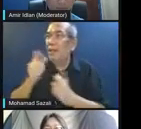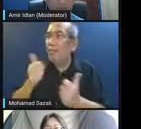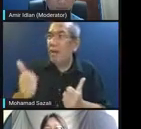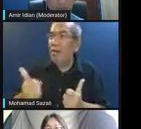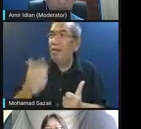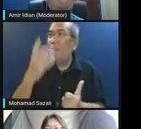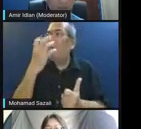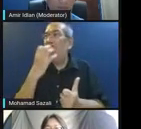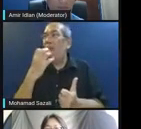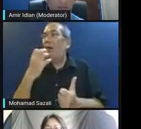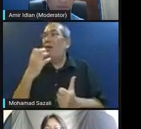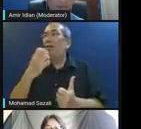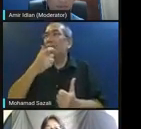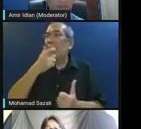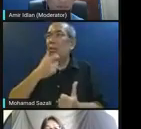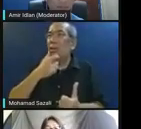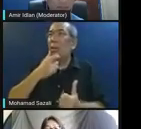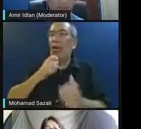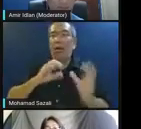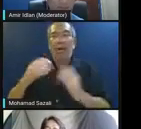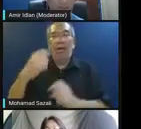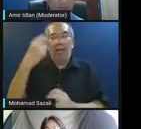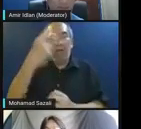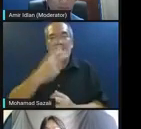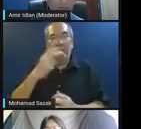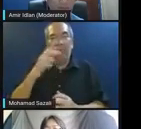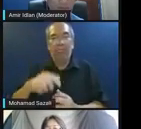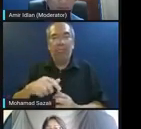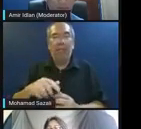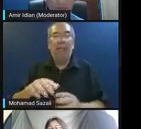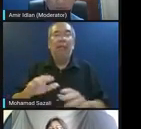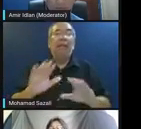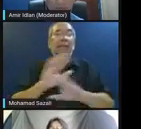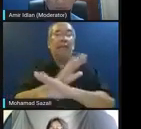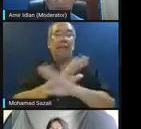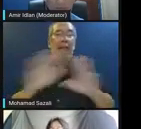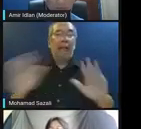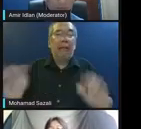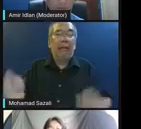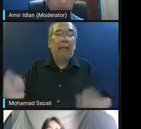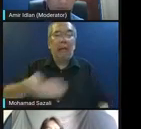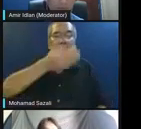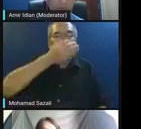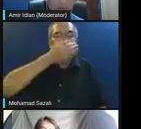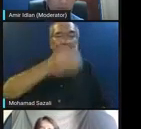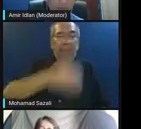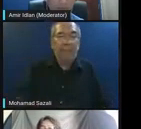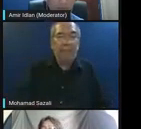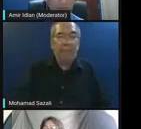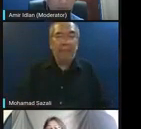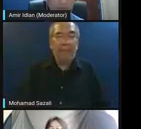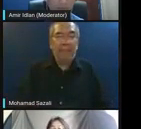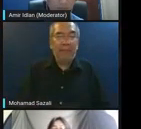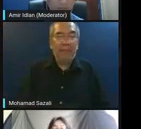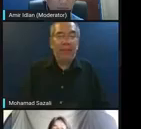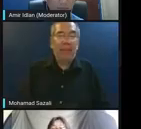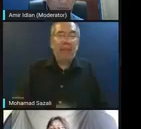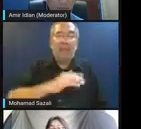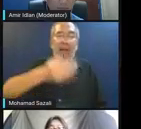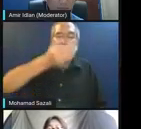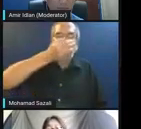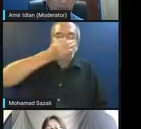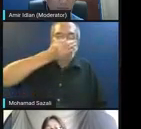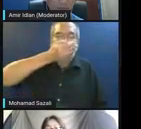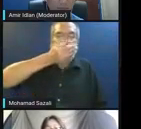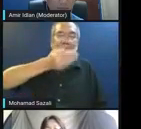contact because they need to see your facial expression. They wanted to know if you're angry, you are sad. Do not